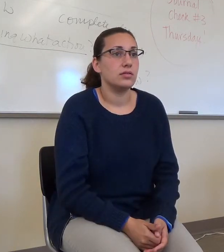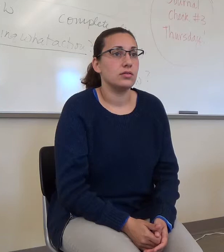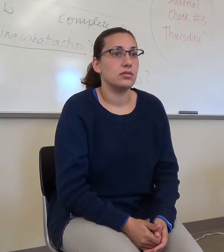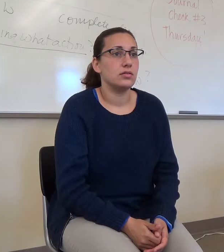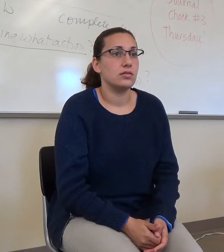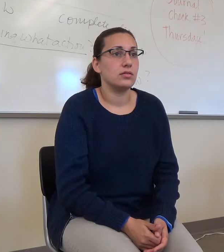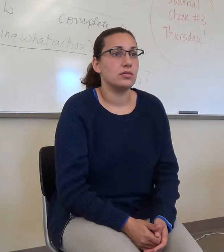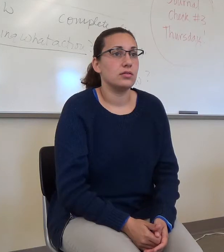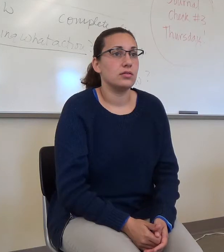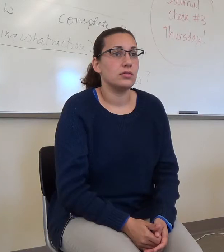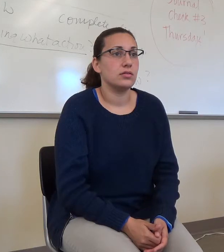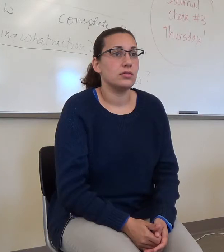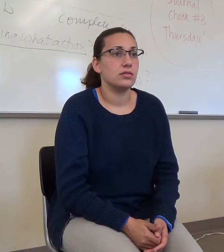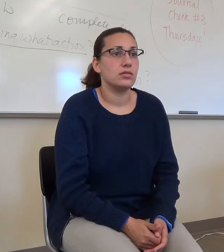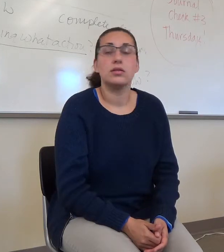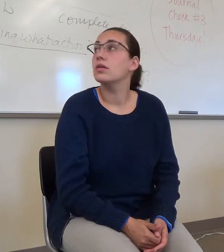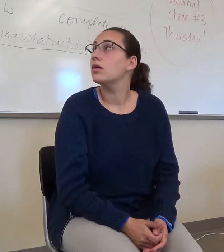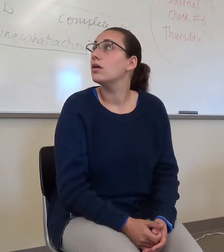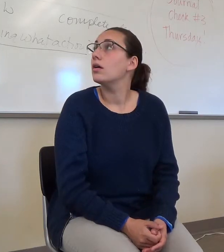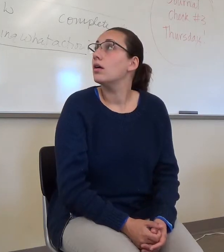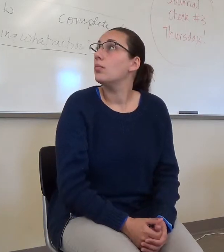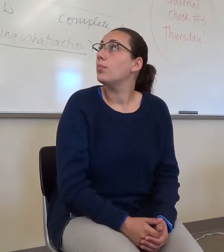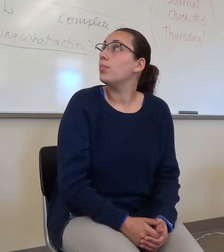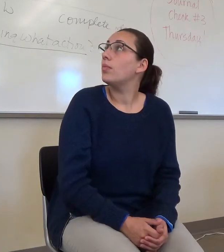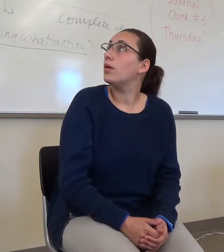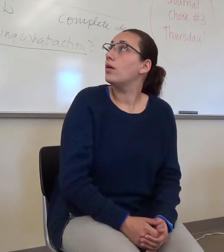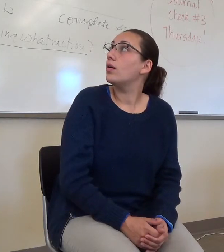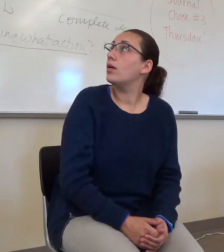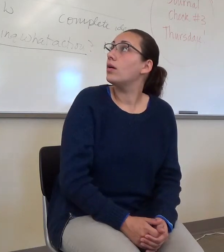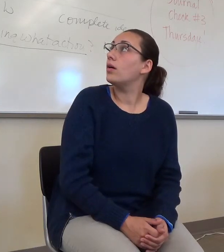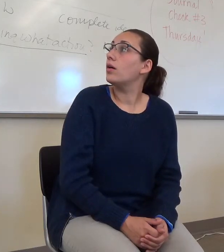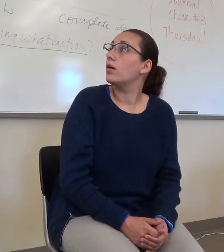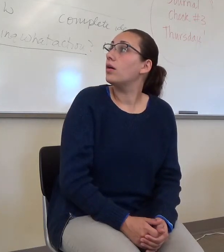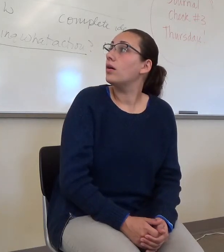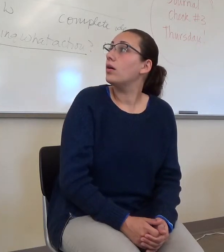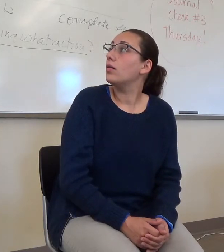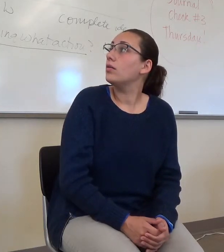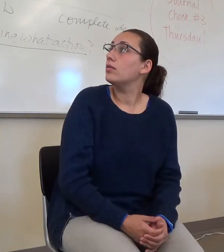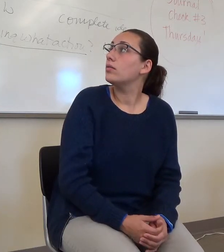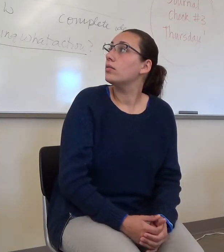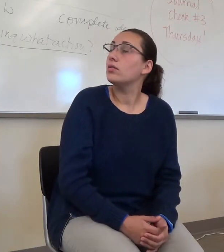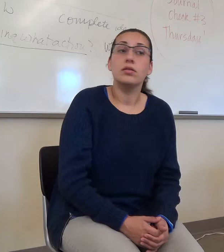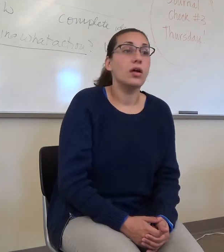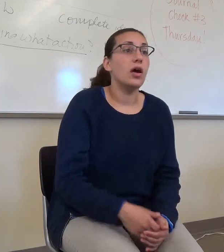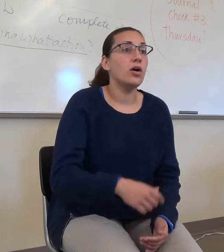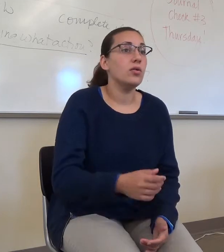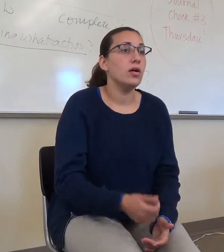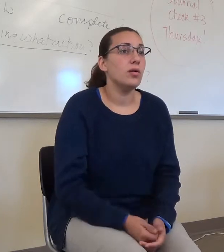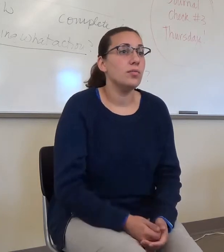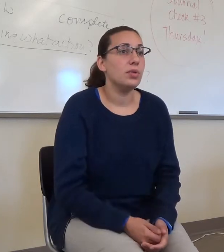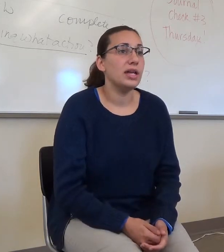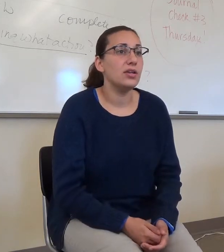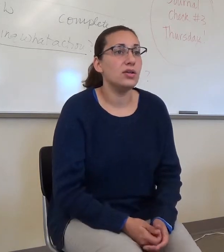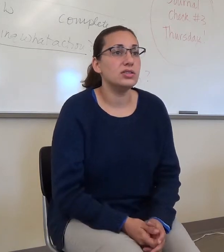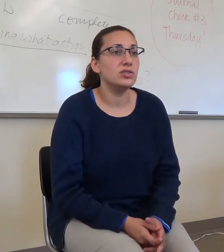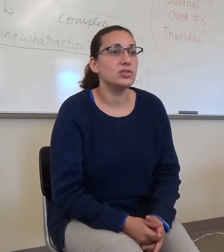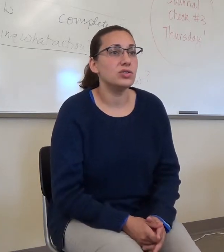the dramatization, the broadcast, yes. Oh, but I noticed you